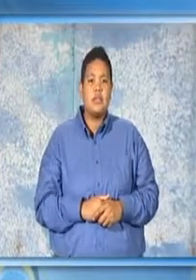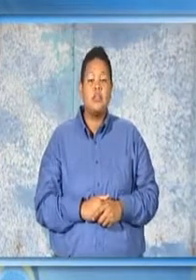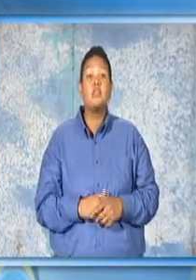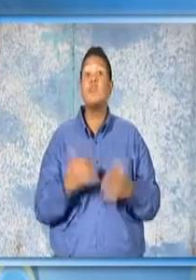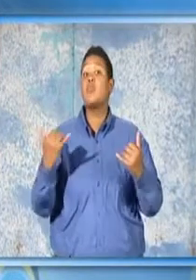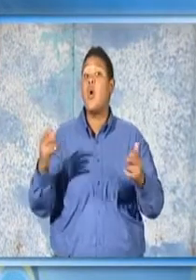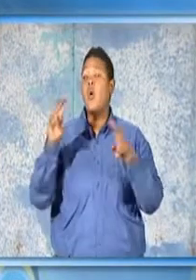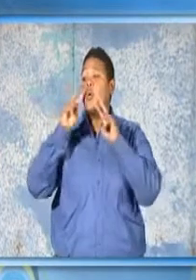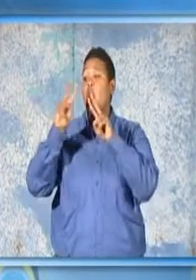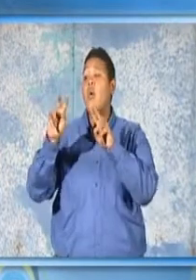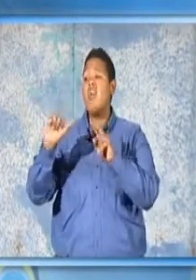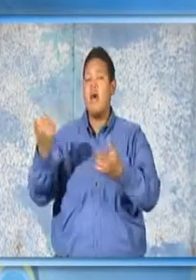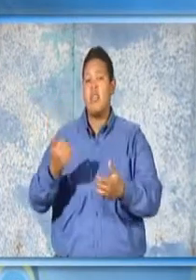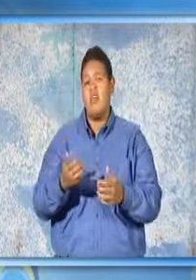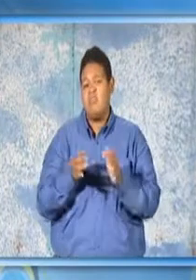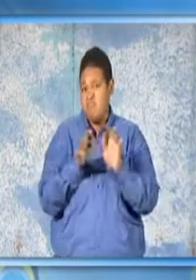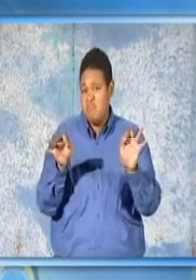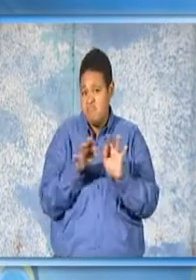Let's look at another expression.